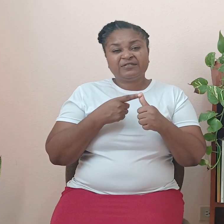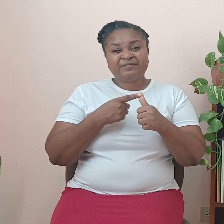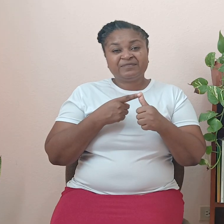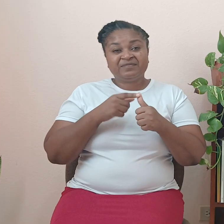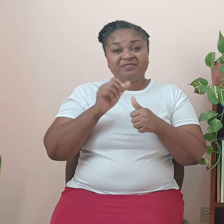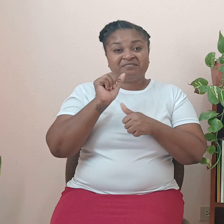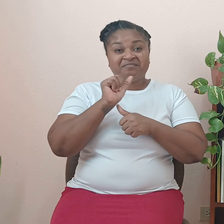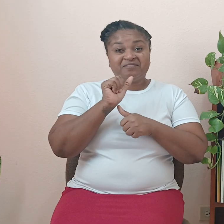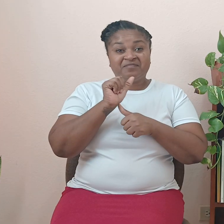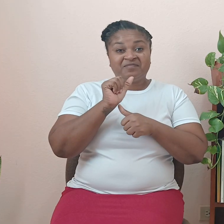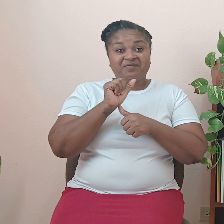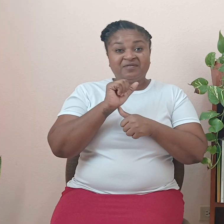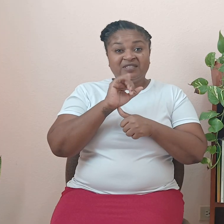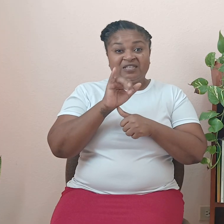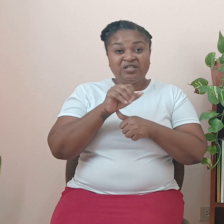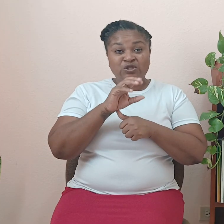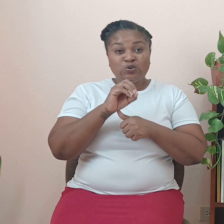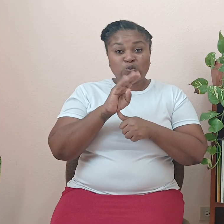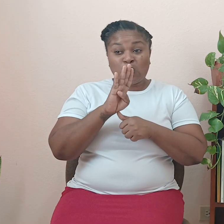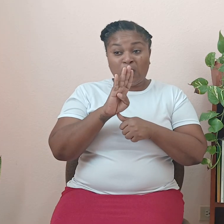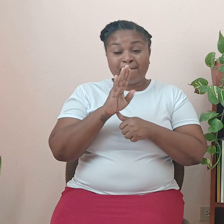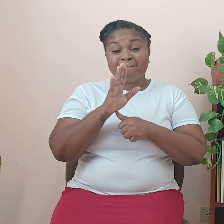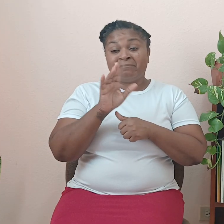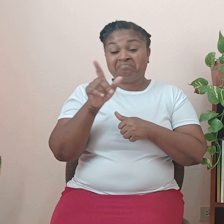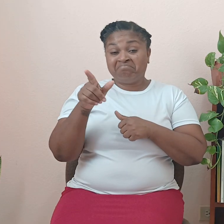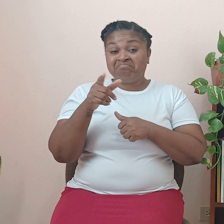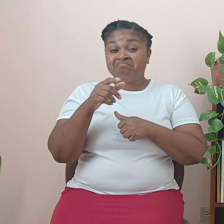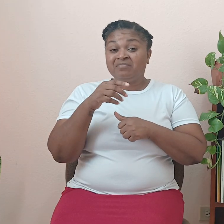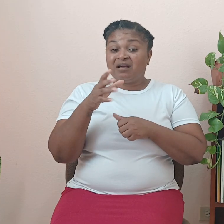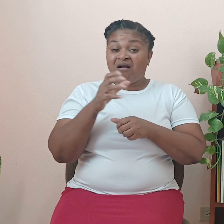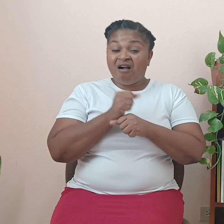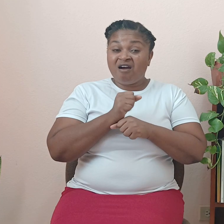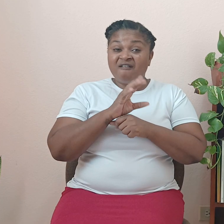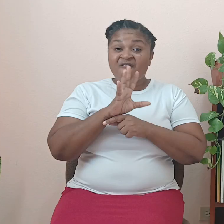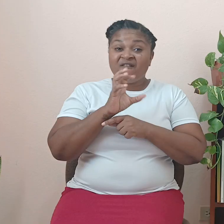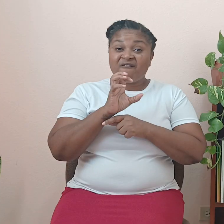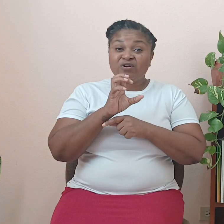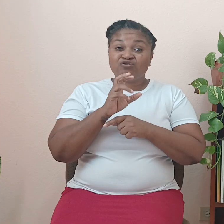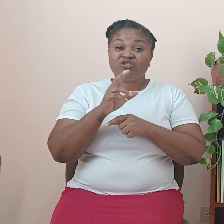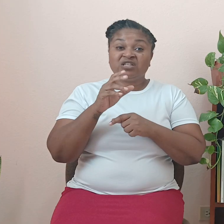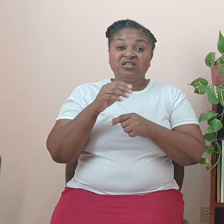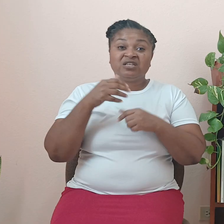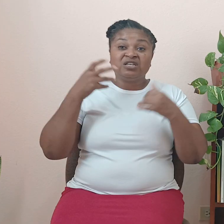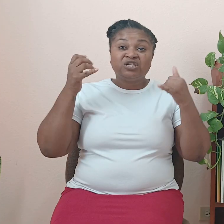A. Job got 500 yoke of sheep as payment for what he lost.